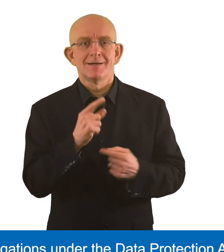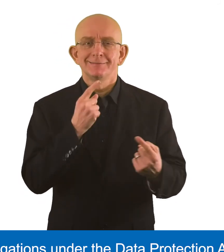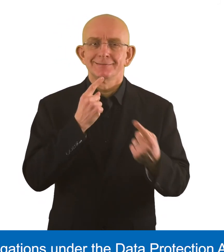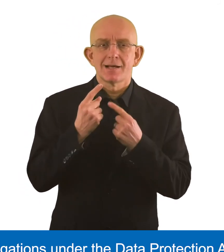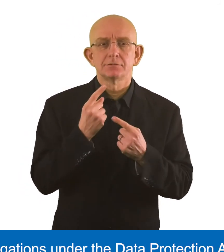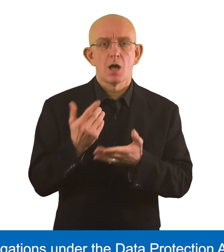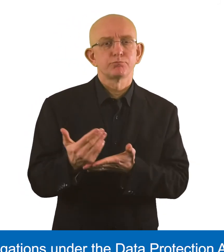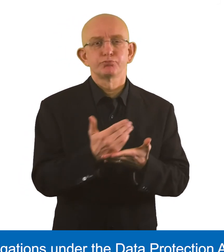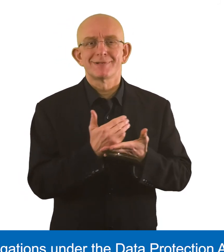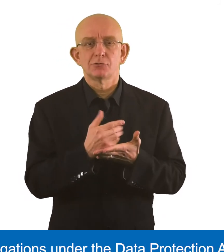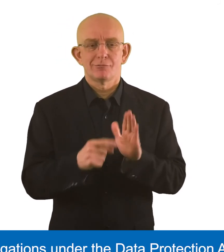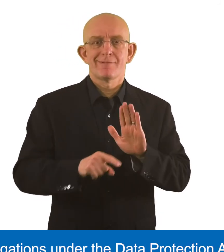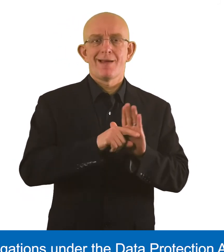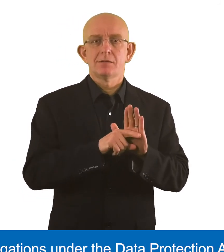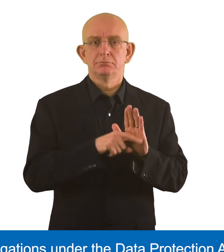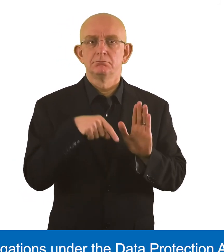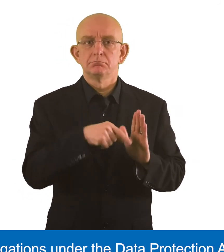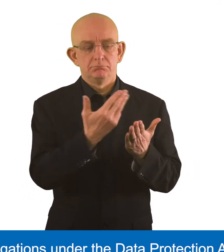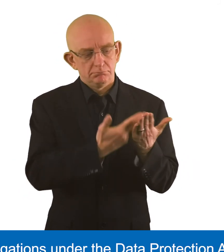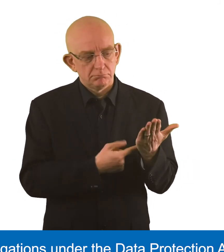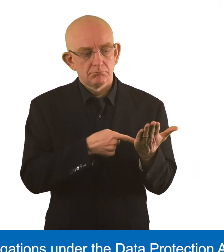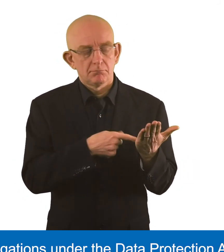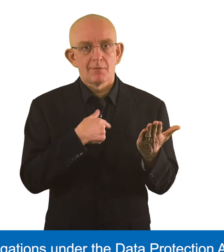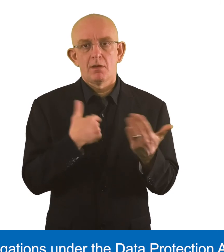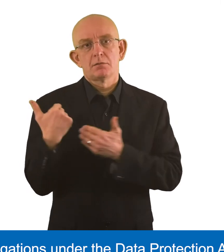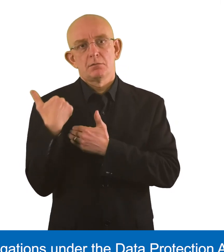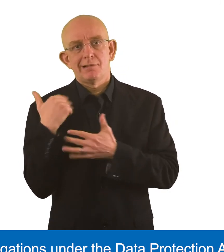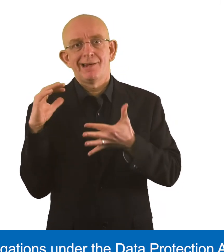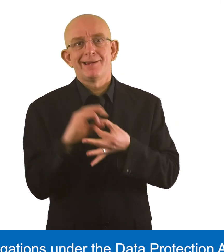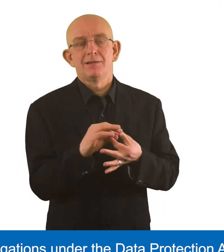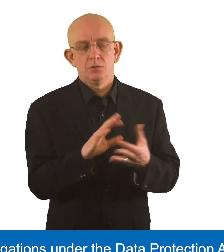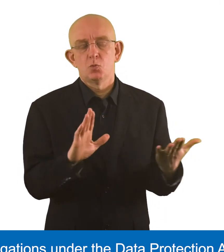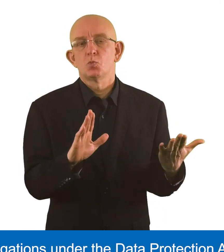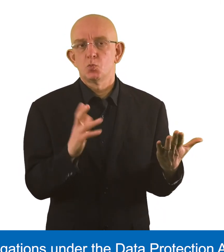We take our obligations under the Data Protection Act seriously.